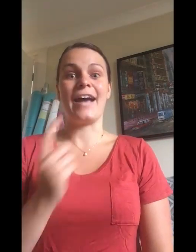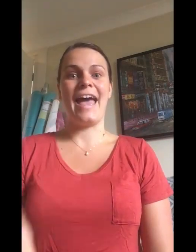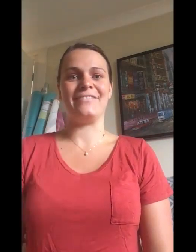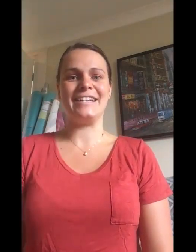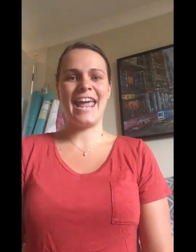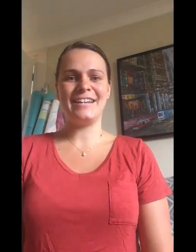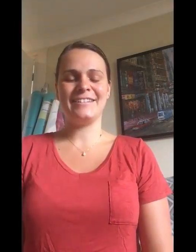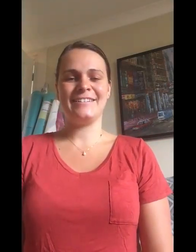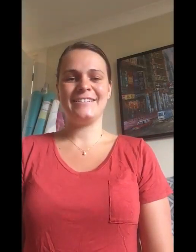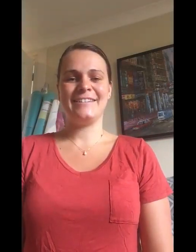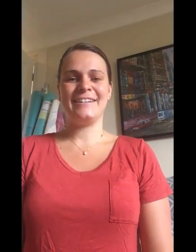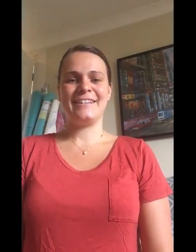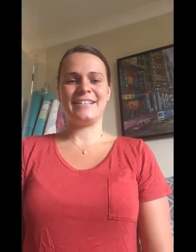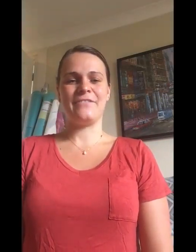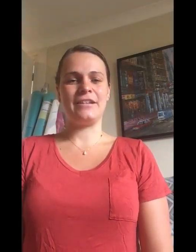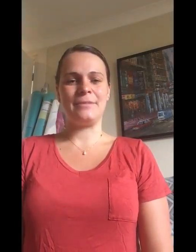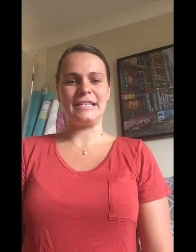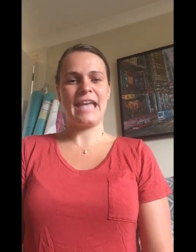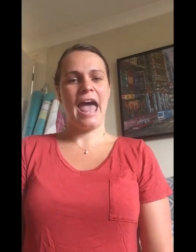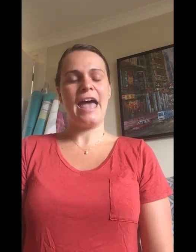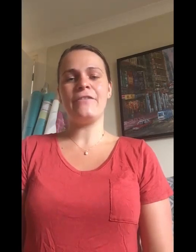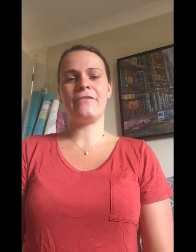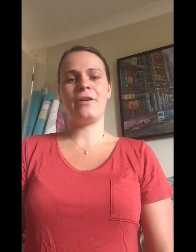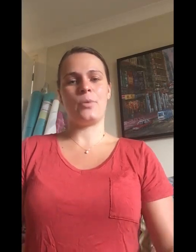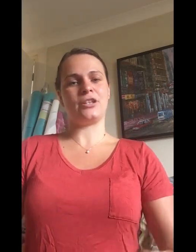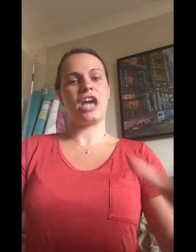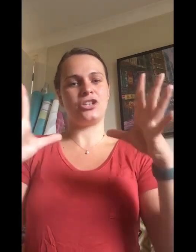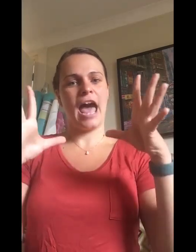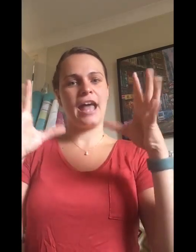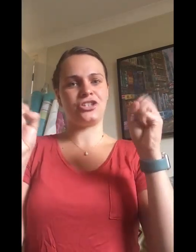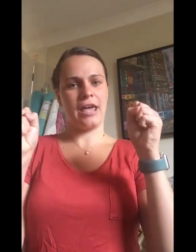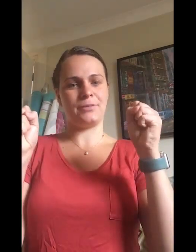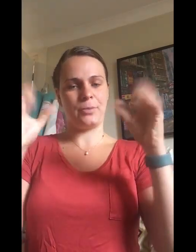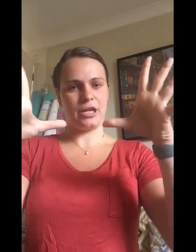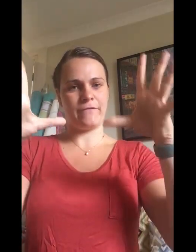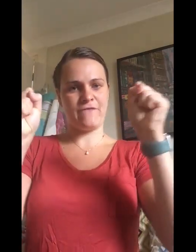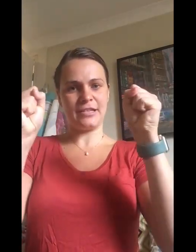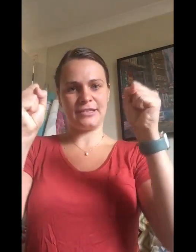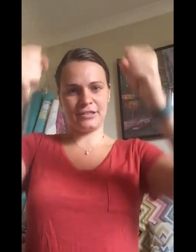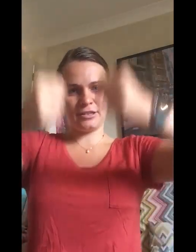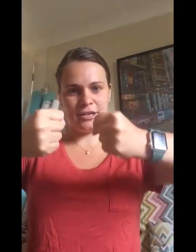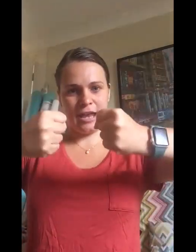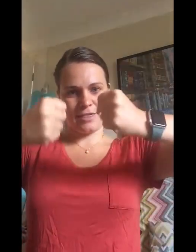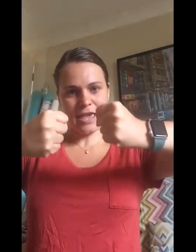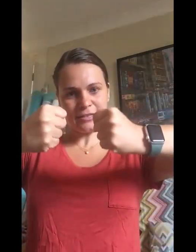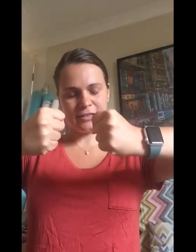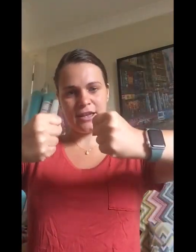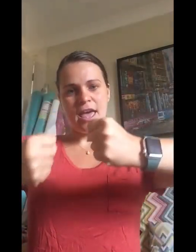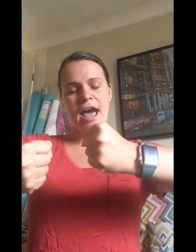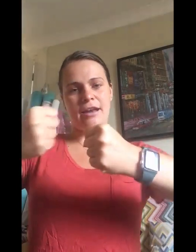Okay, ready? So it's very similar to F, but we're going to change hand shape. So we're going to fist like this, and then